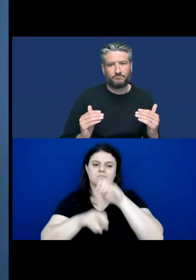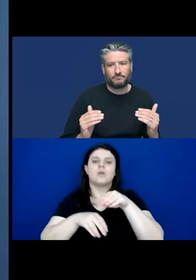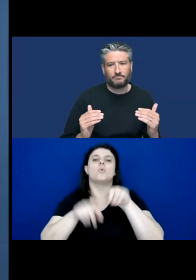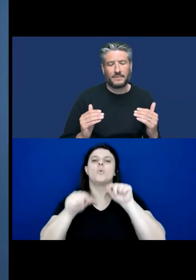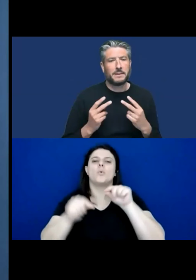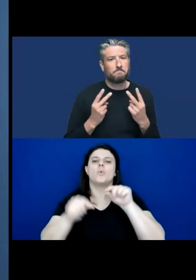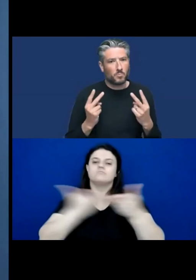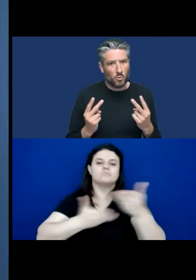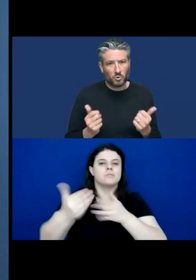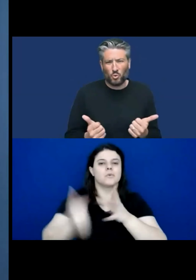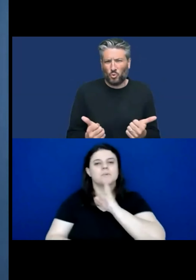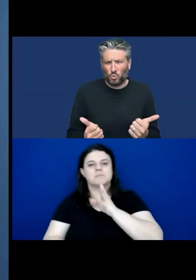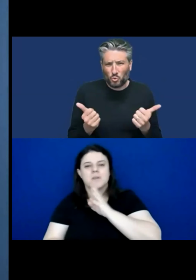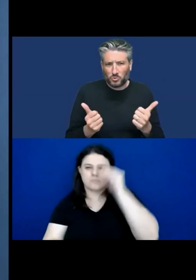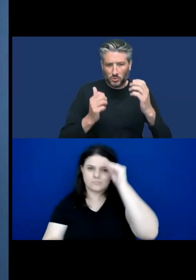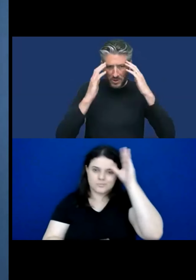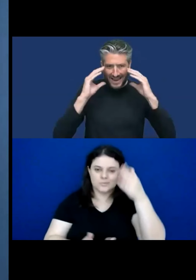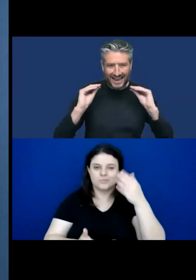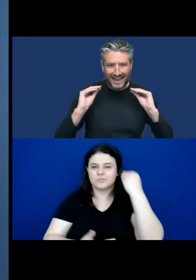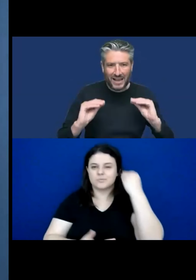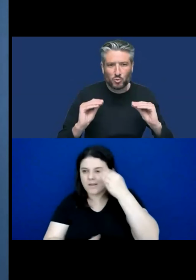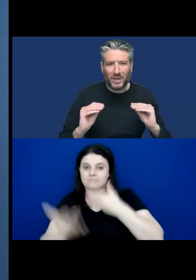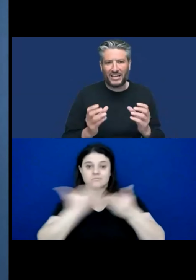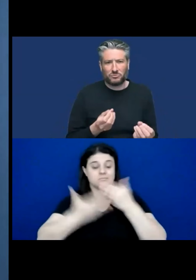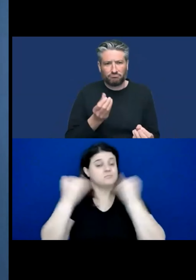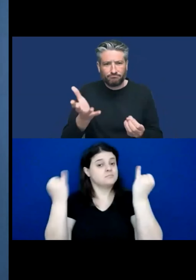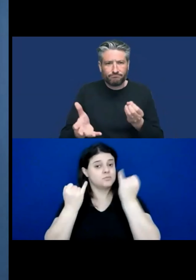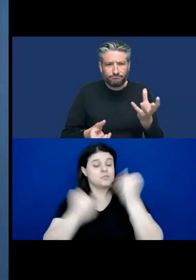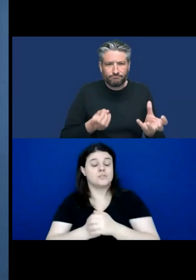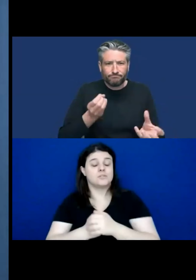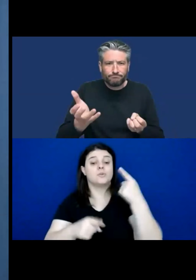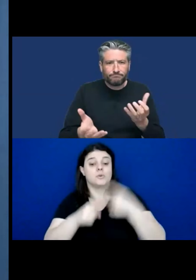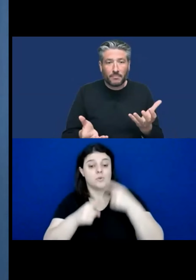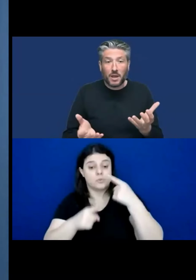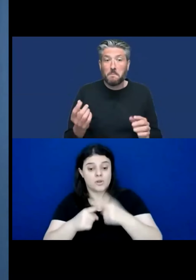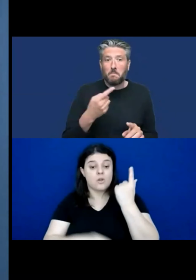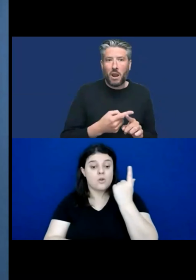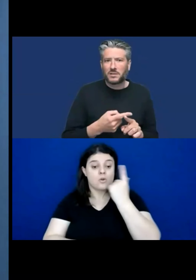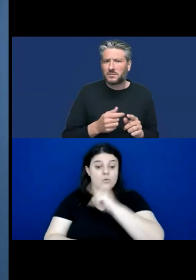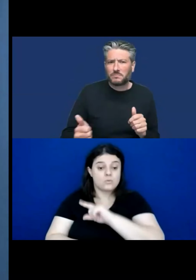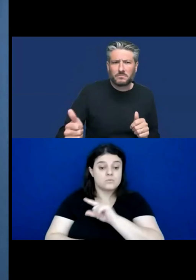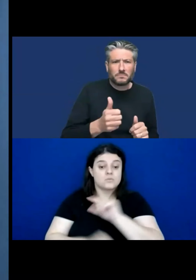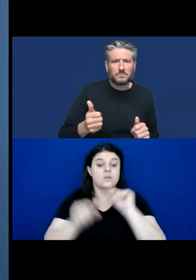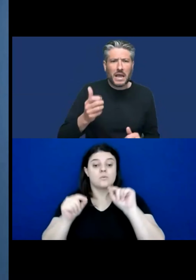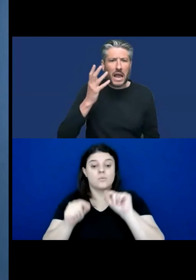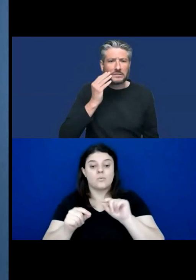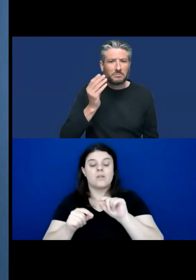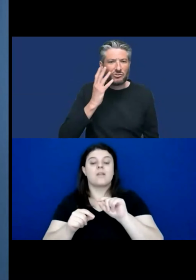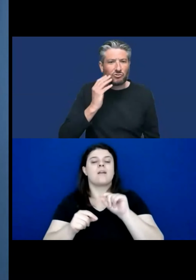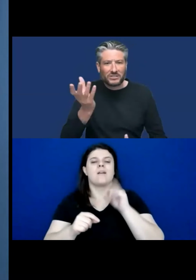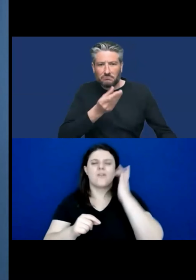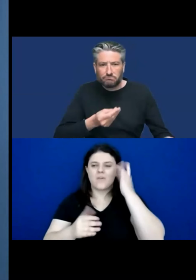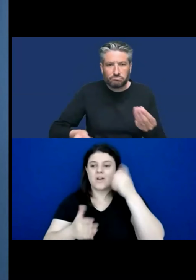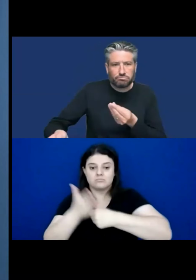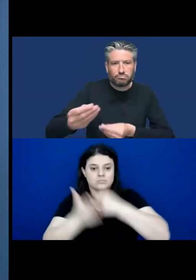to learn from each other's experience, because it's easier to fight for your rights if you know how to and